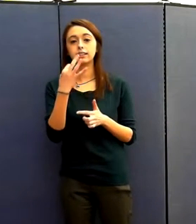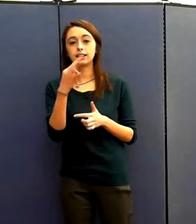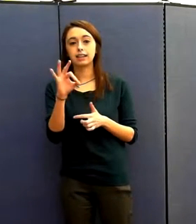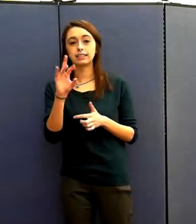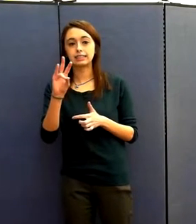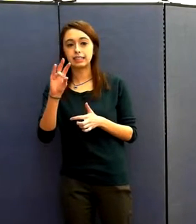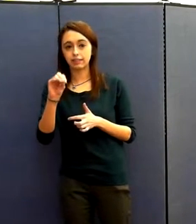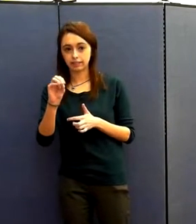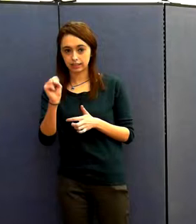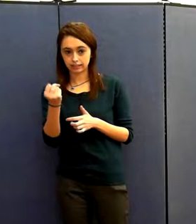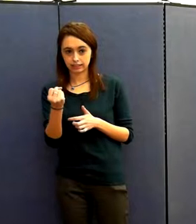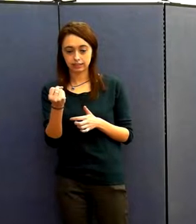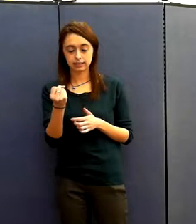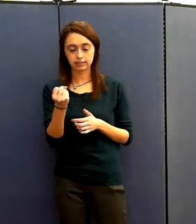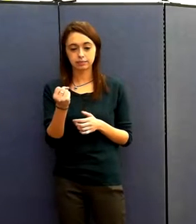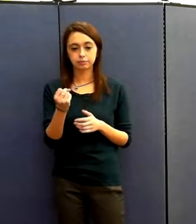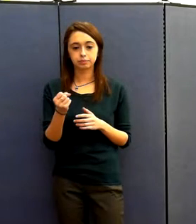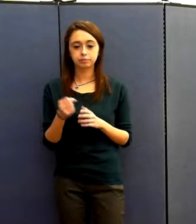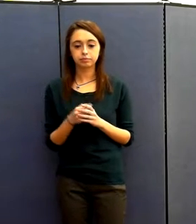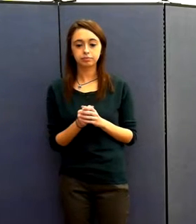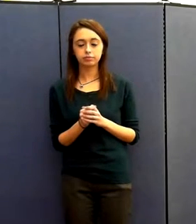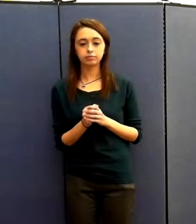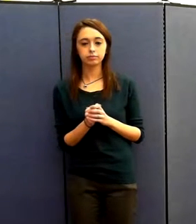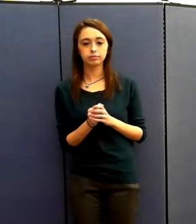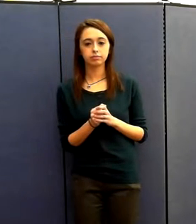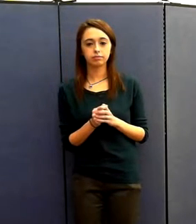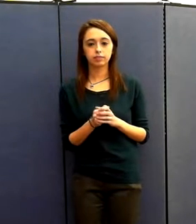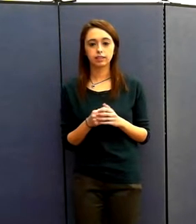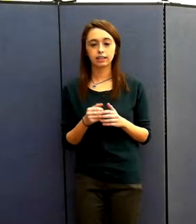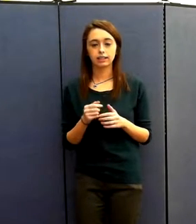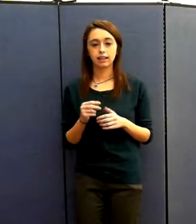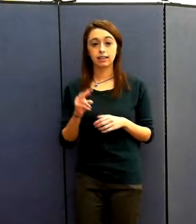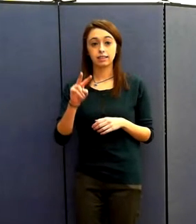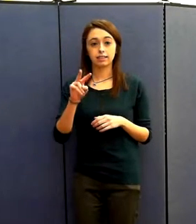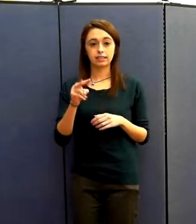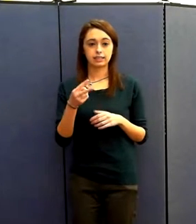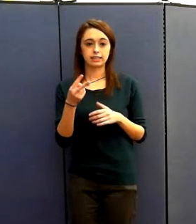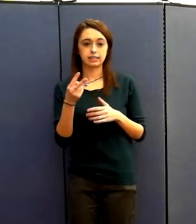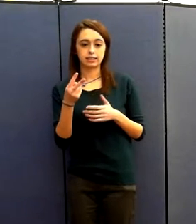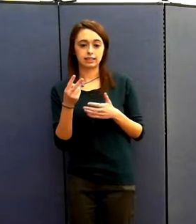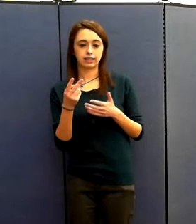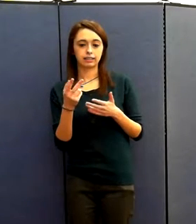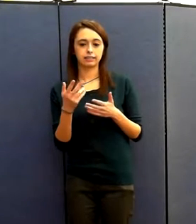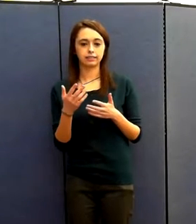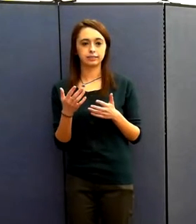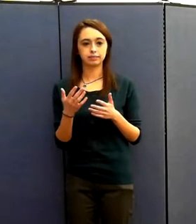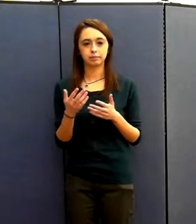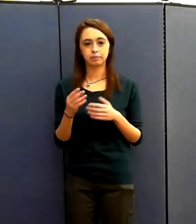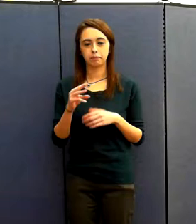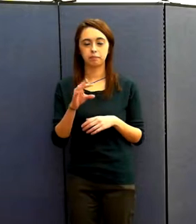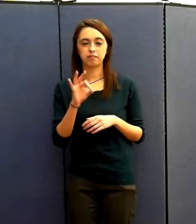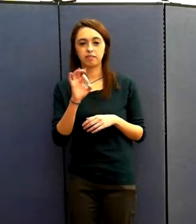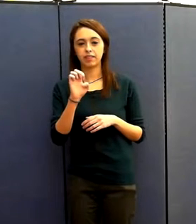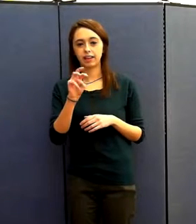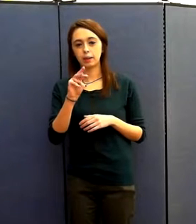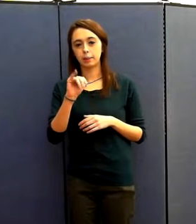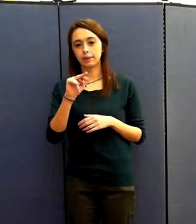and basically second wave feminism took over, and with that, the idea that